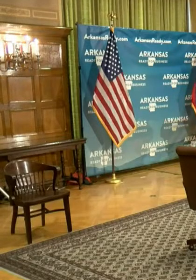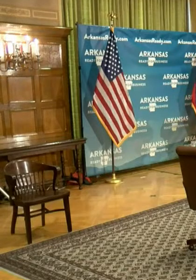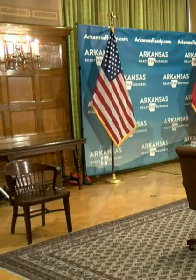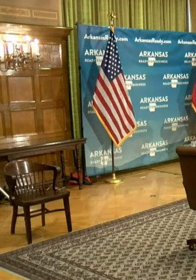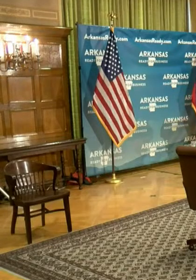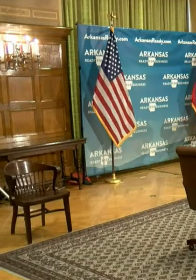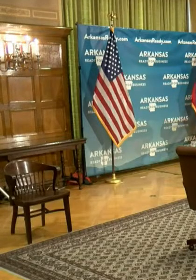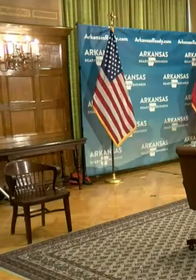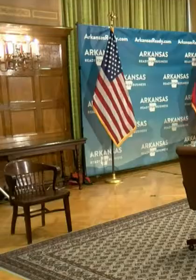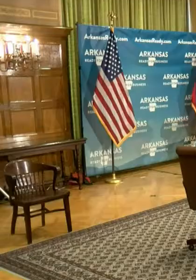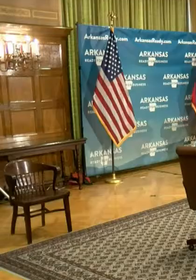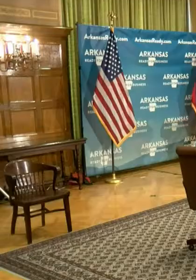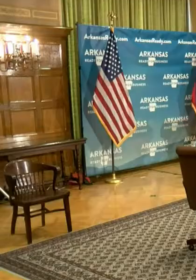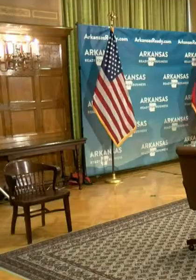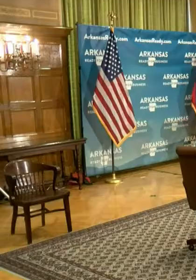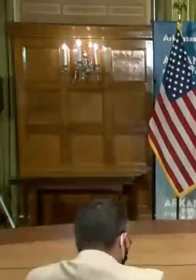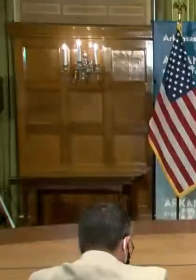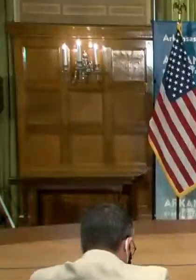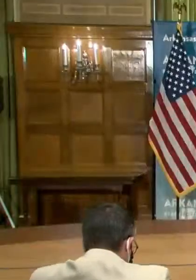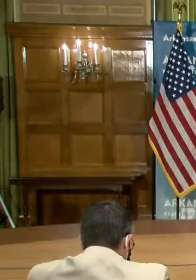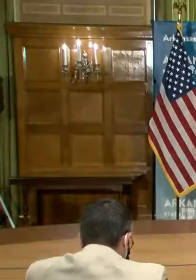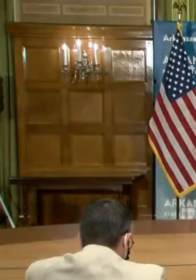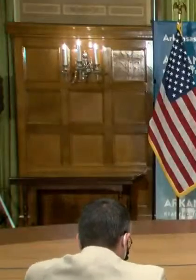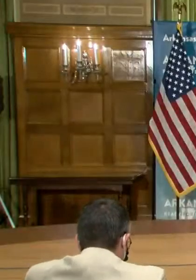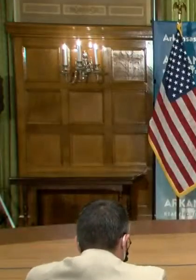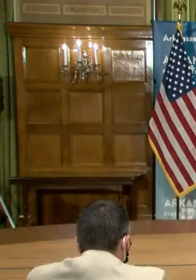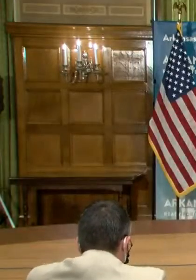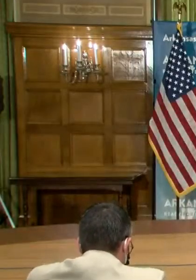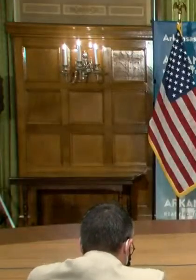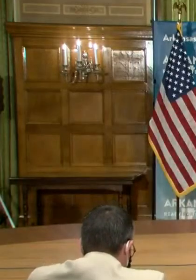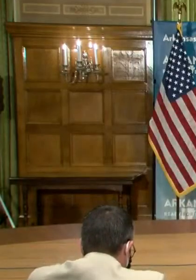and see what the latest news is from the Capitol.